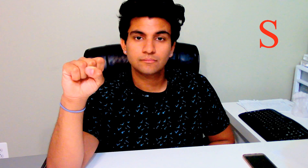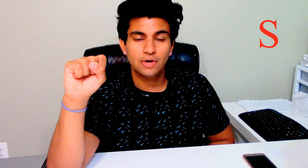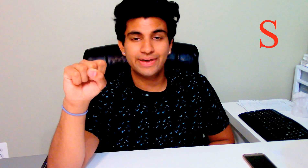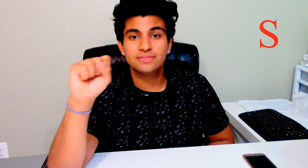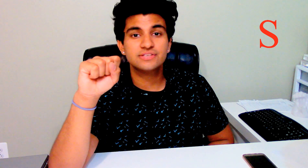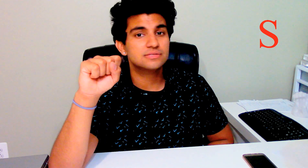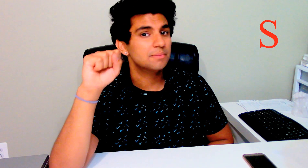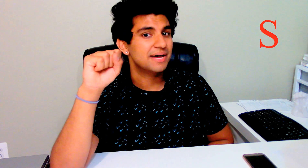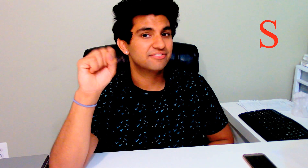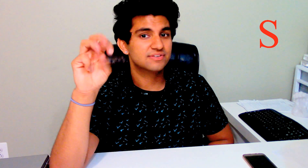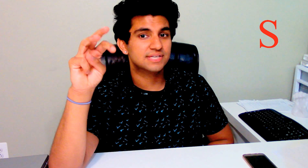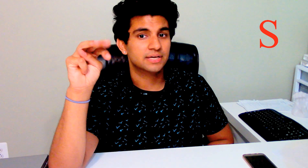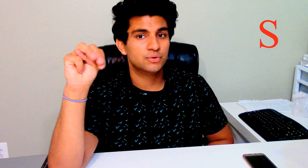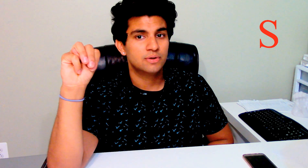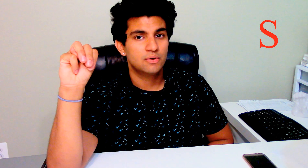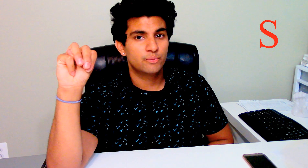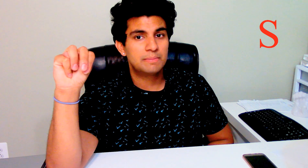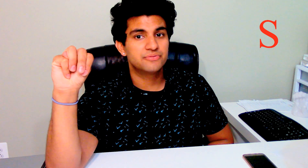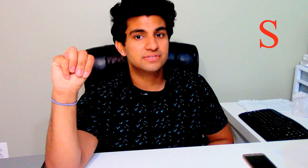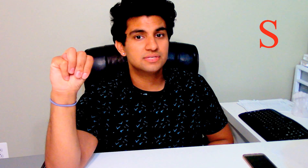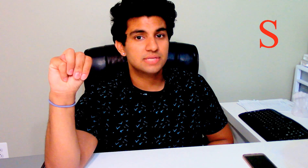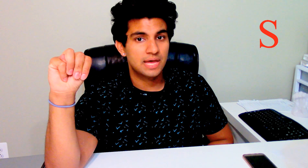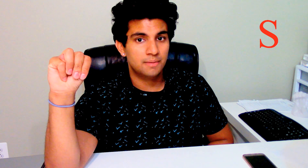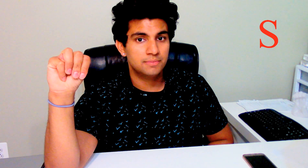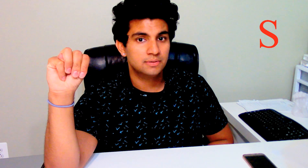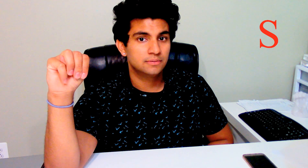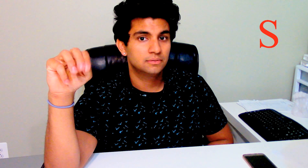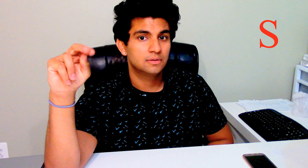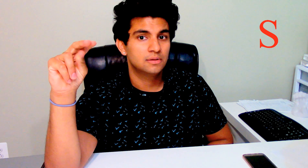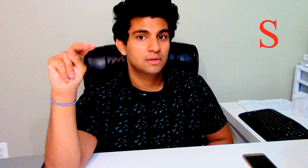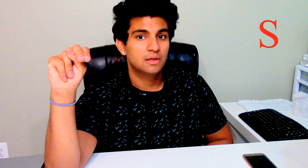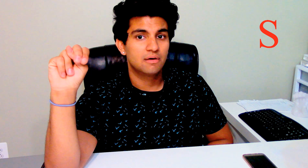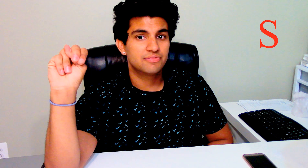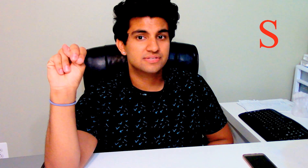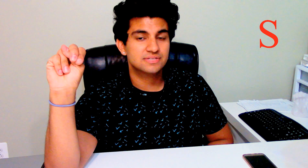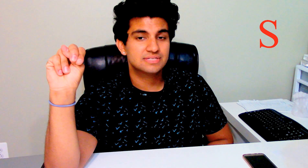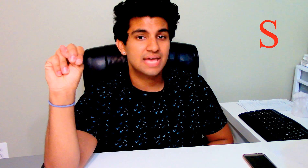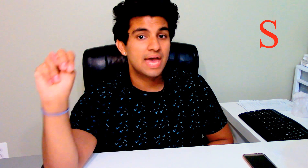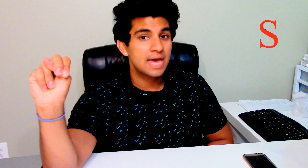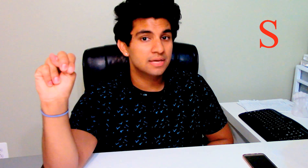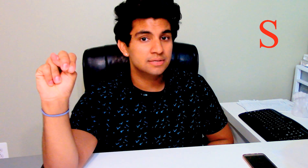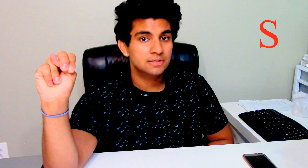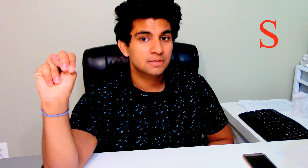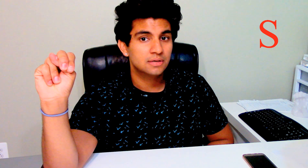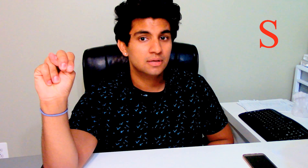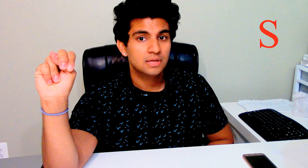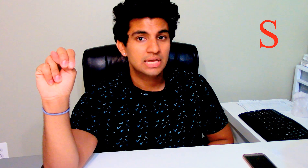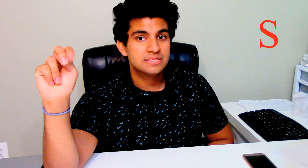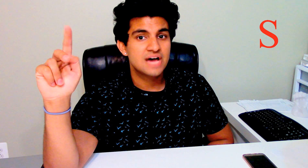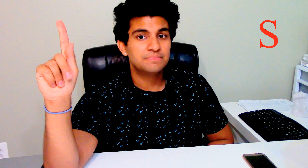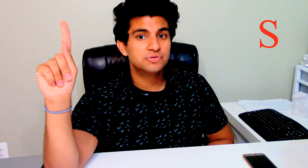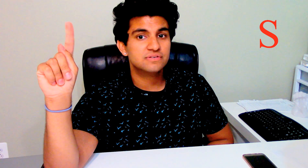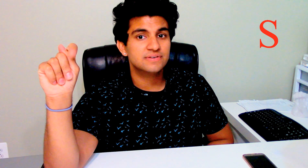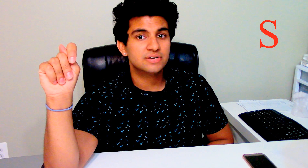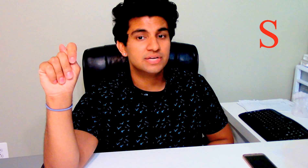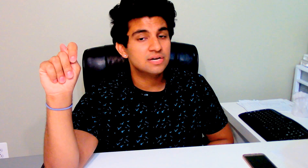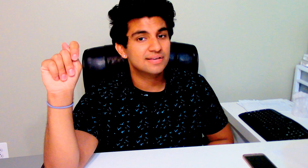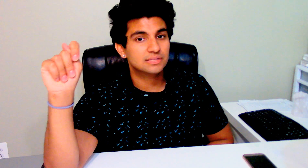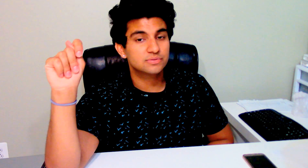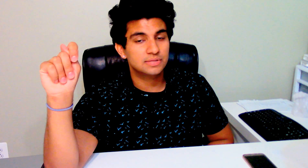Okay, let's step back for a second. Remember, this is M, this is N. Now if you put your finger here, I said it was a letter,